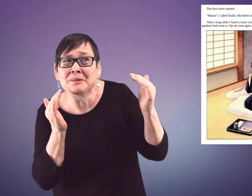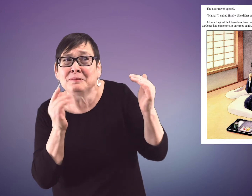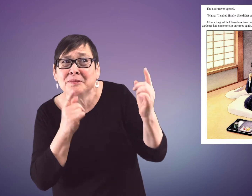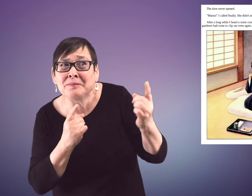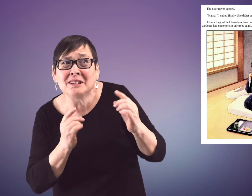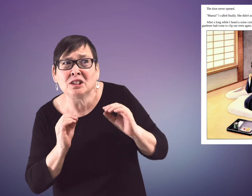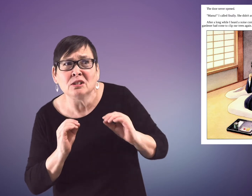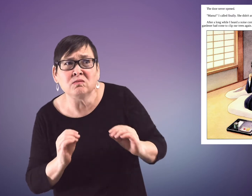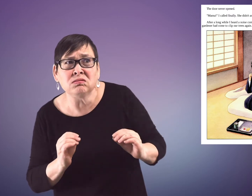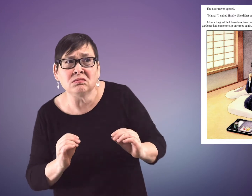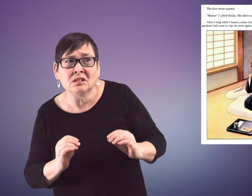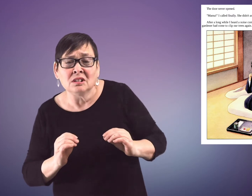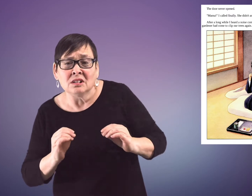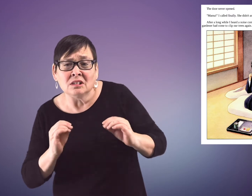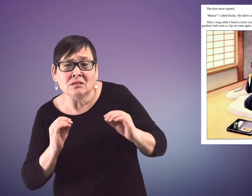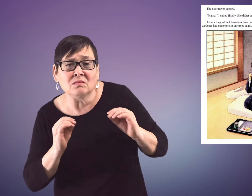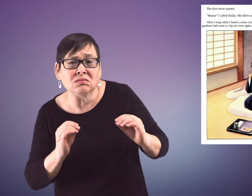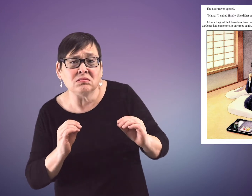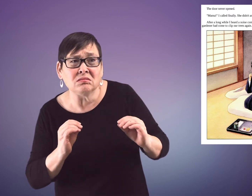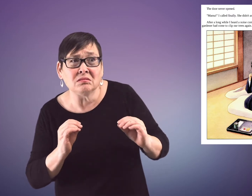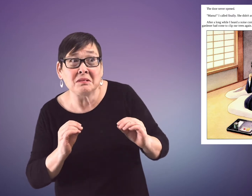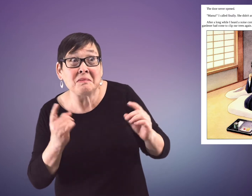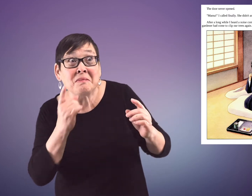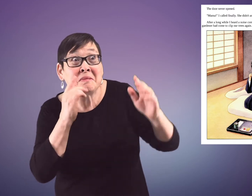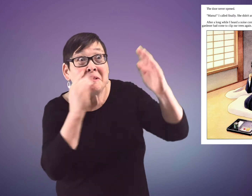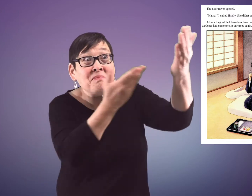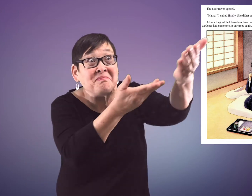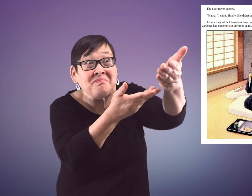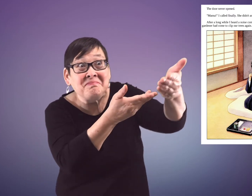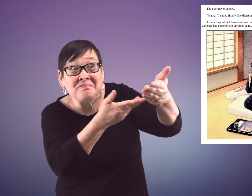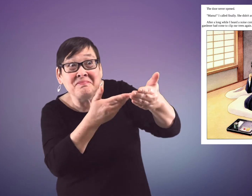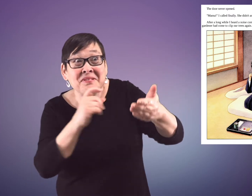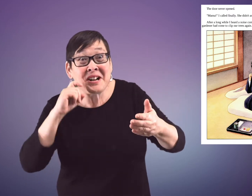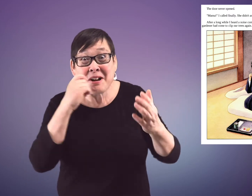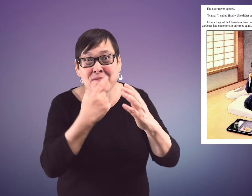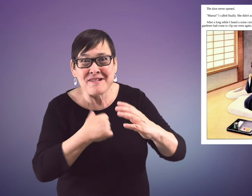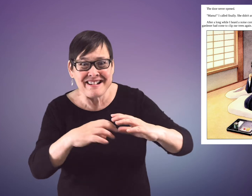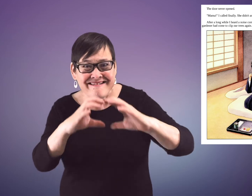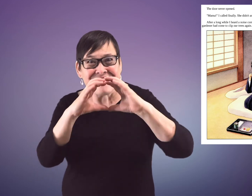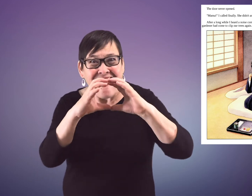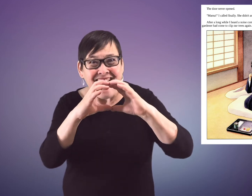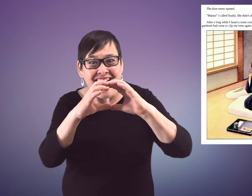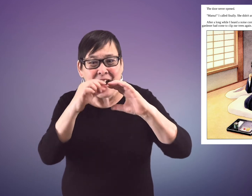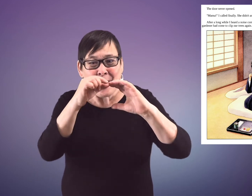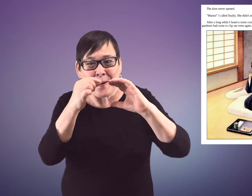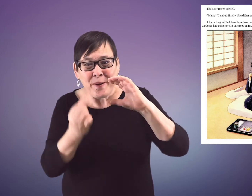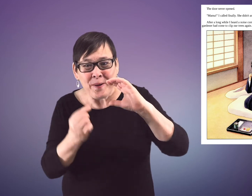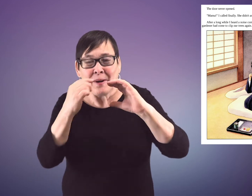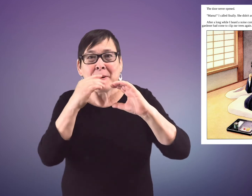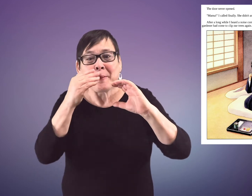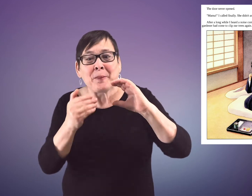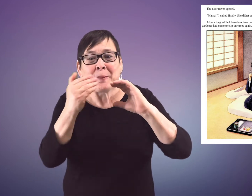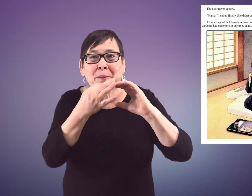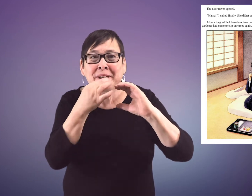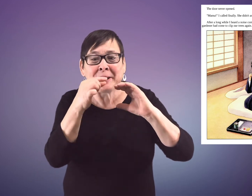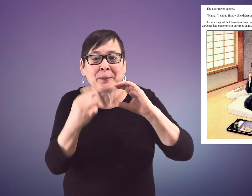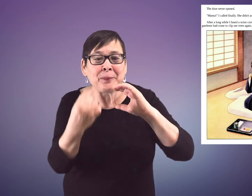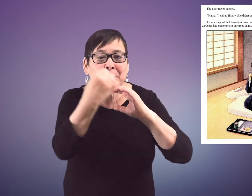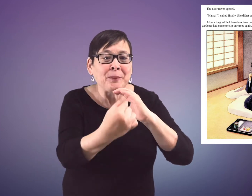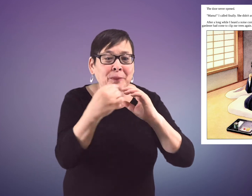the apple and peel the skin like a red ribbon and read me a story. But the door